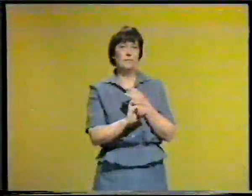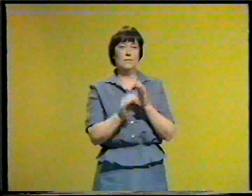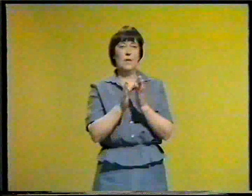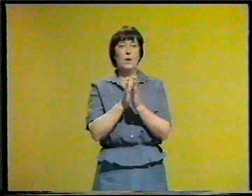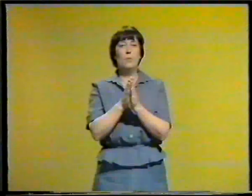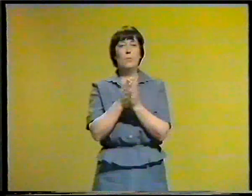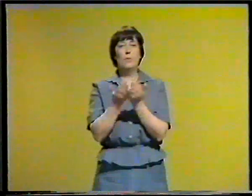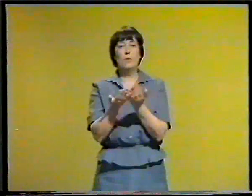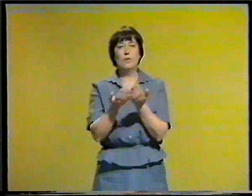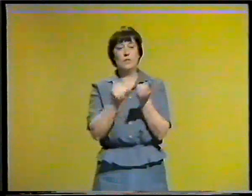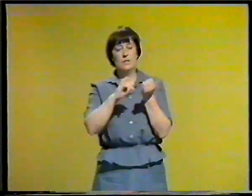Books.